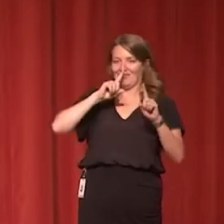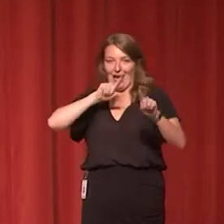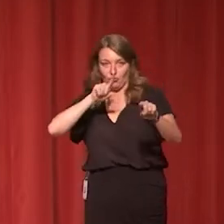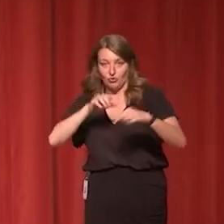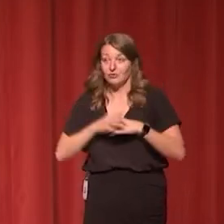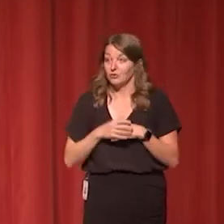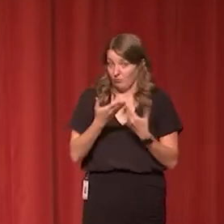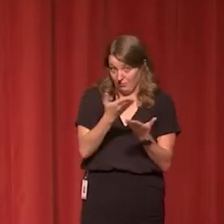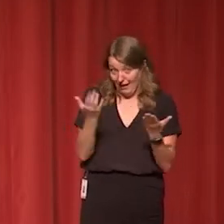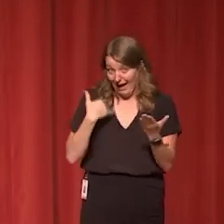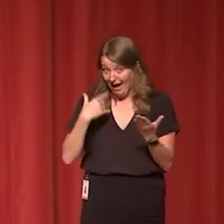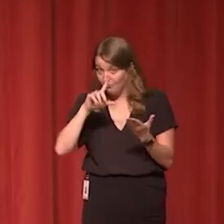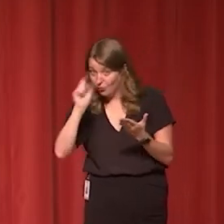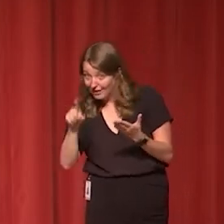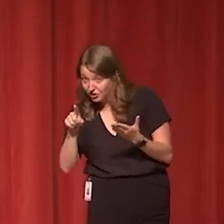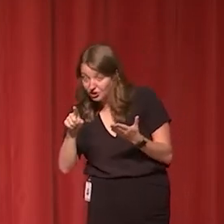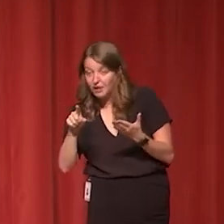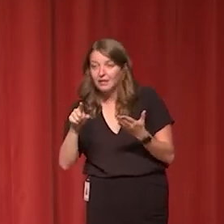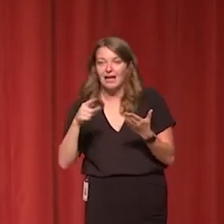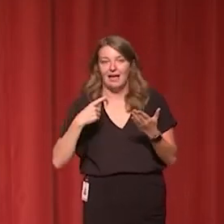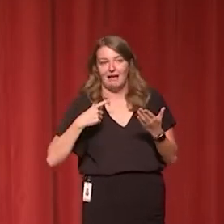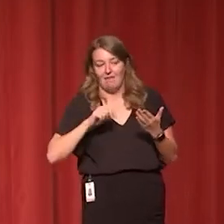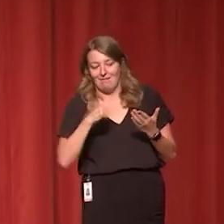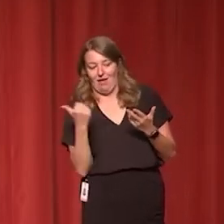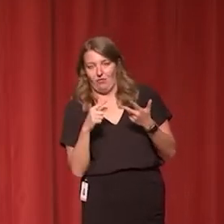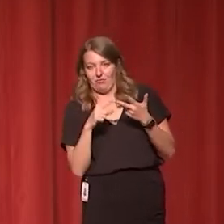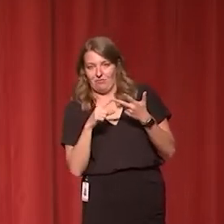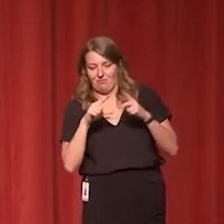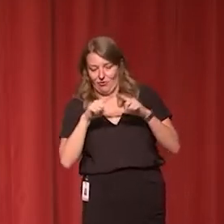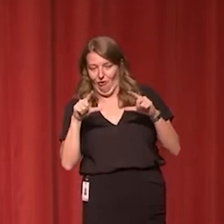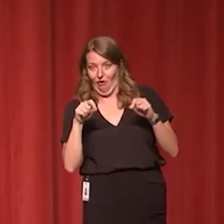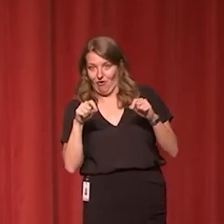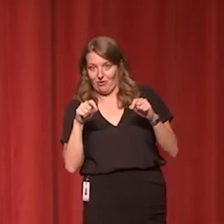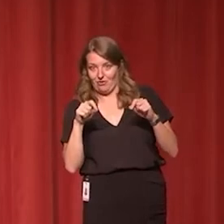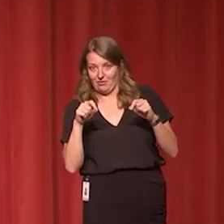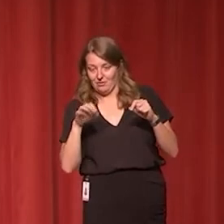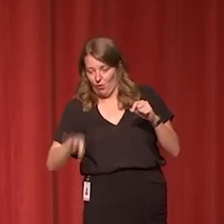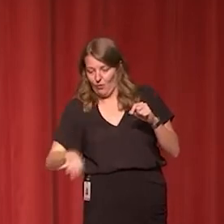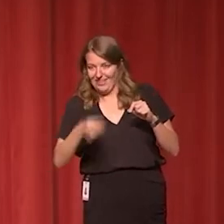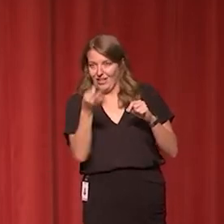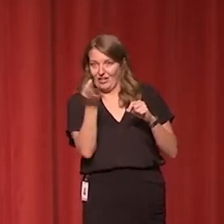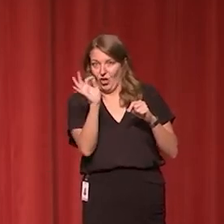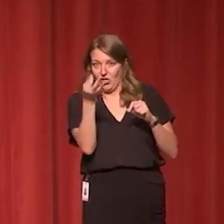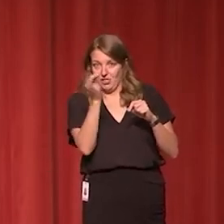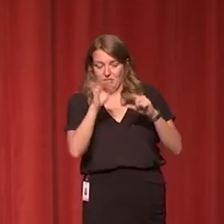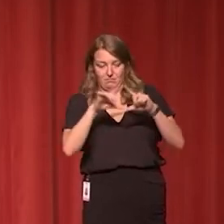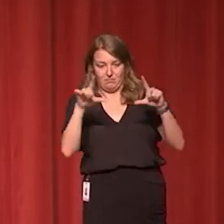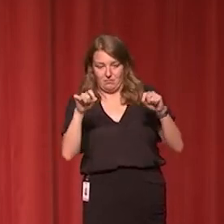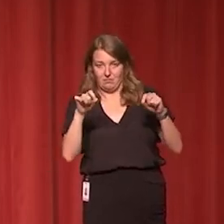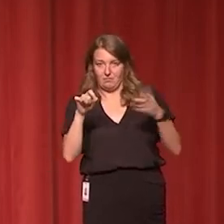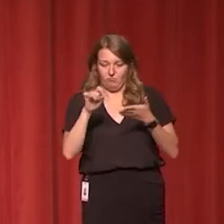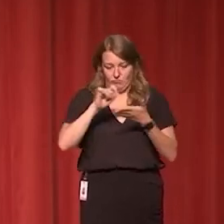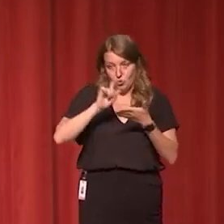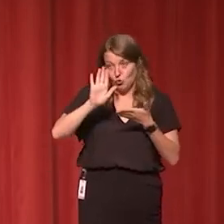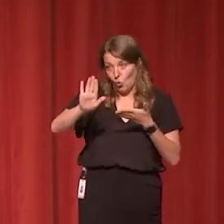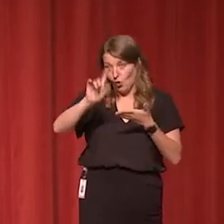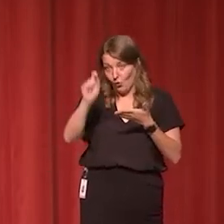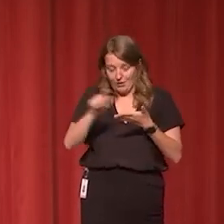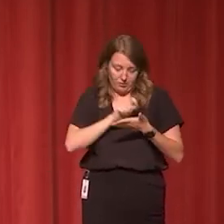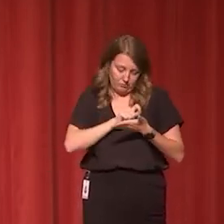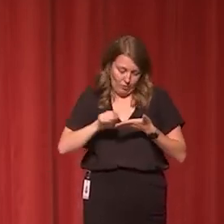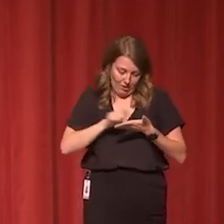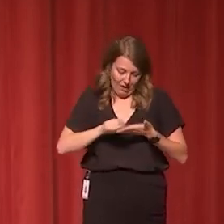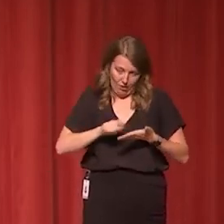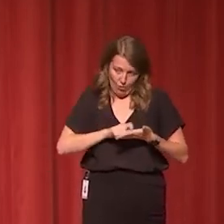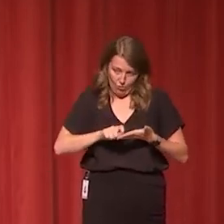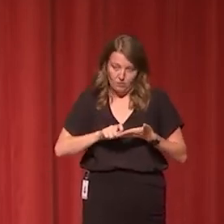have questions, there's something else in your red bag, index cards. So pull out one of these index cards, write down your